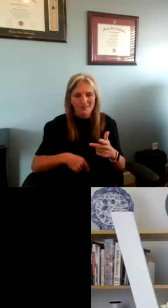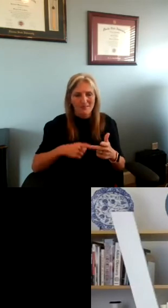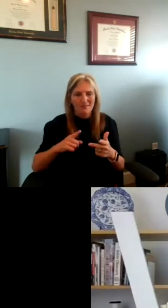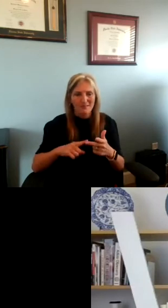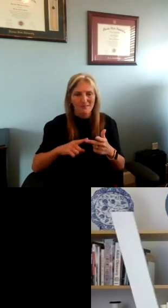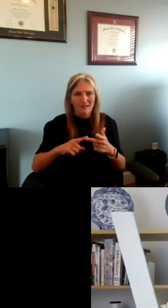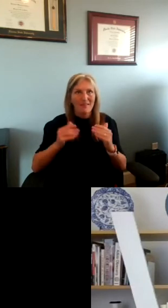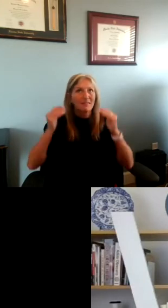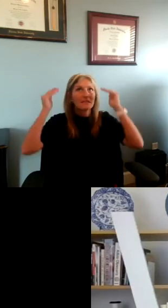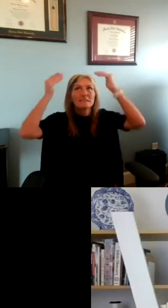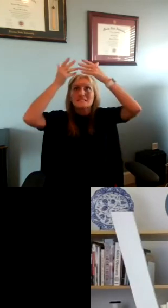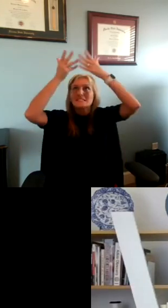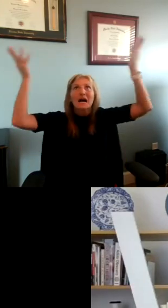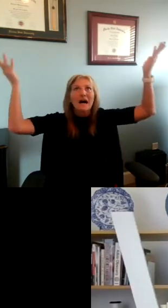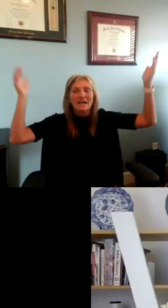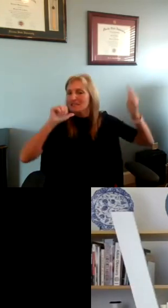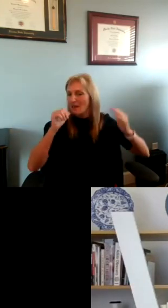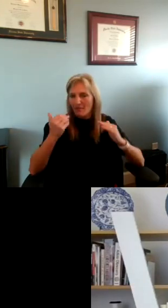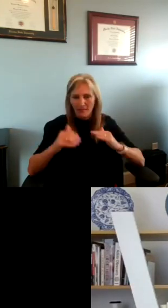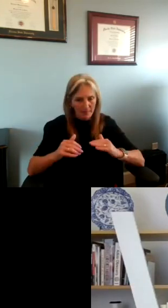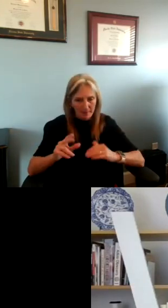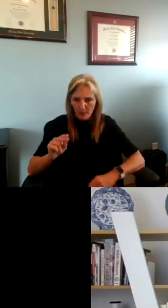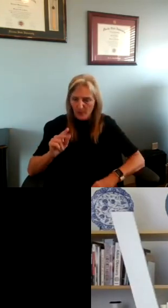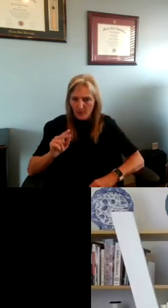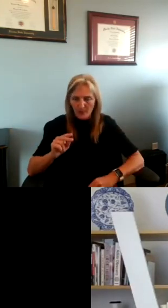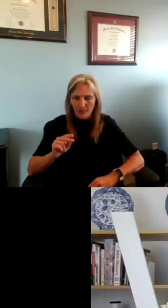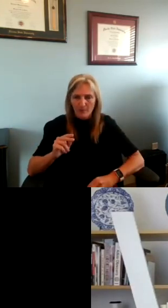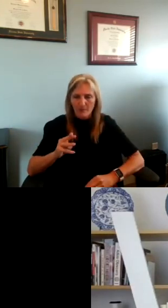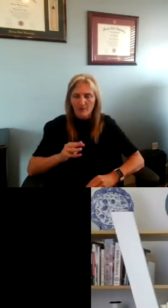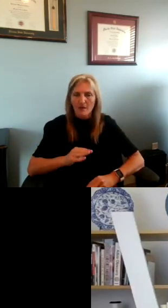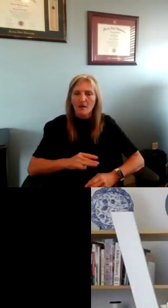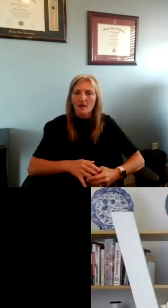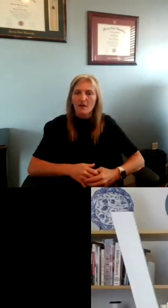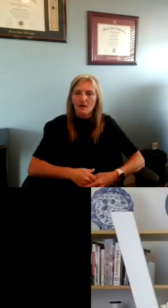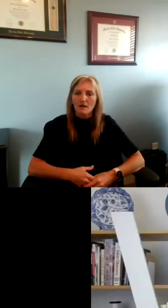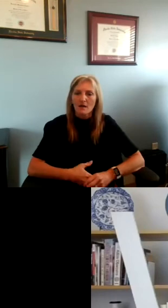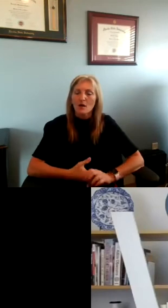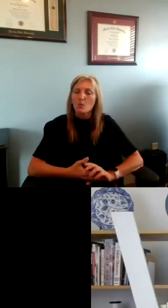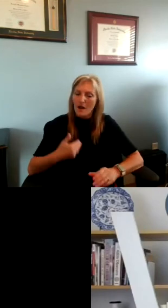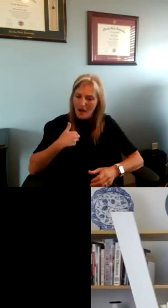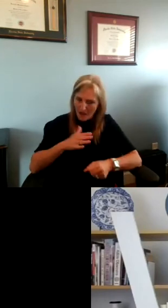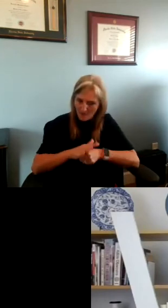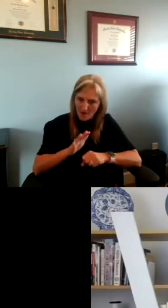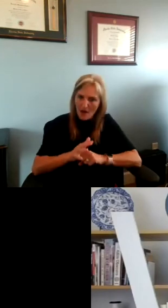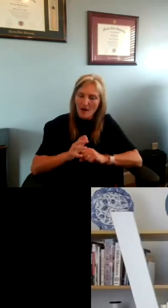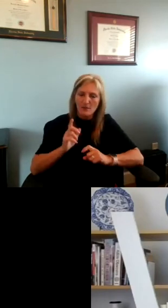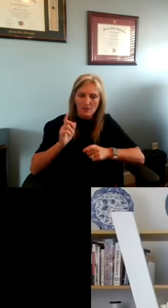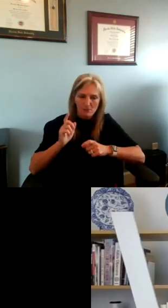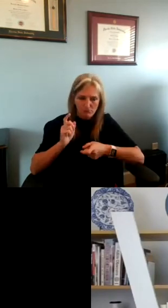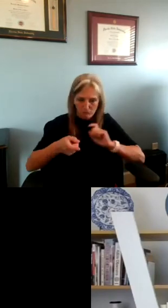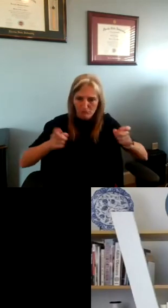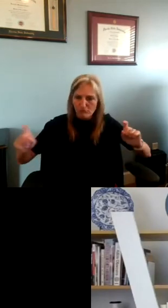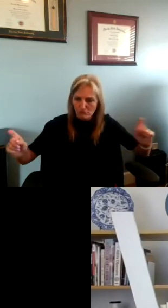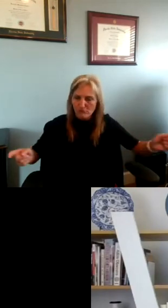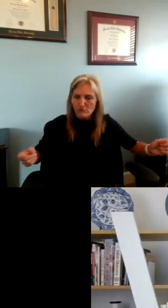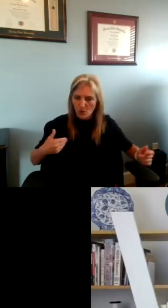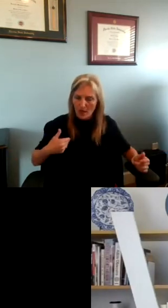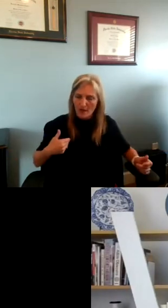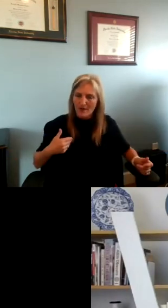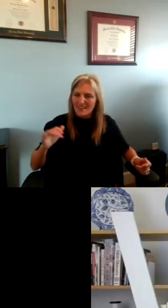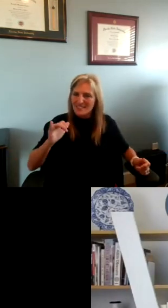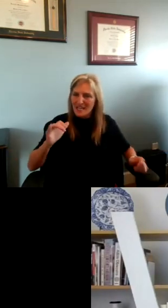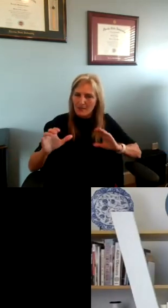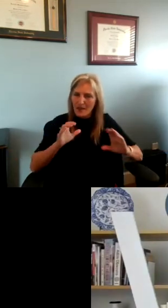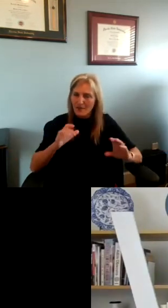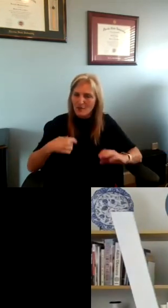sky is not the limit, because there is enough to go around. It's kind of the same conversation we're having about